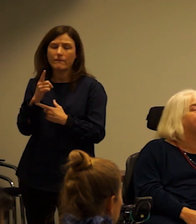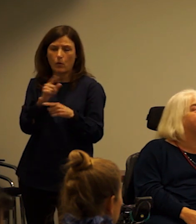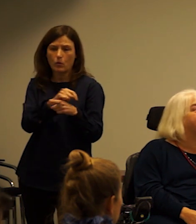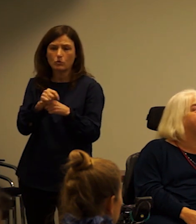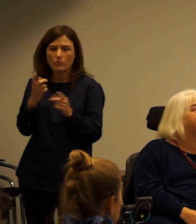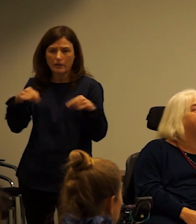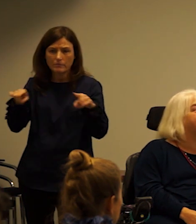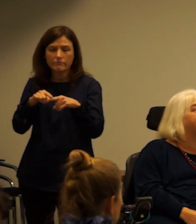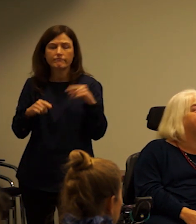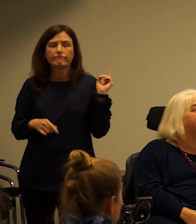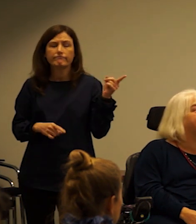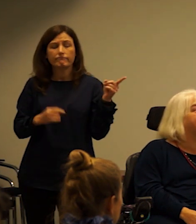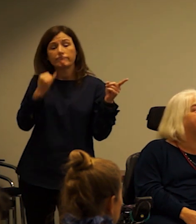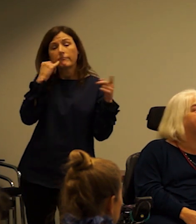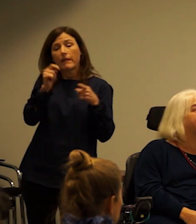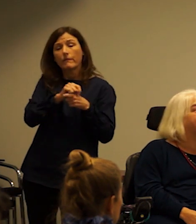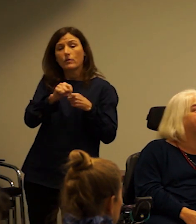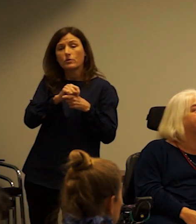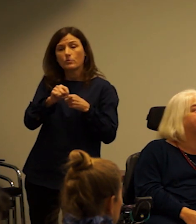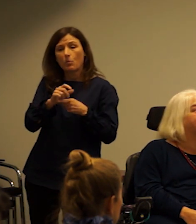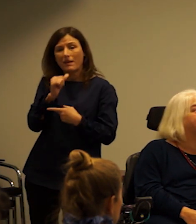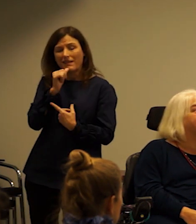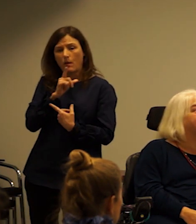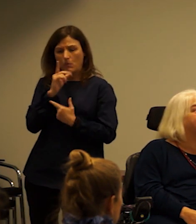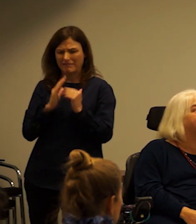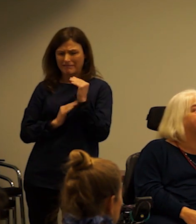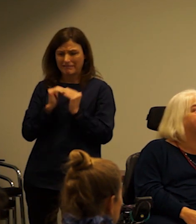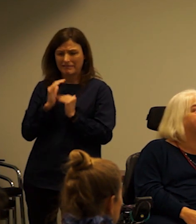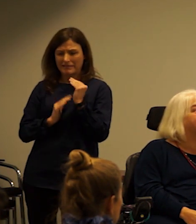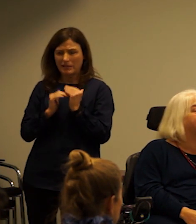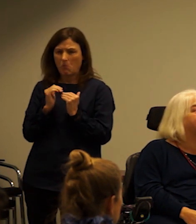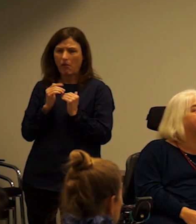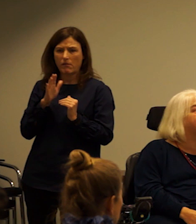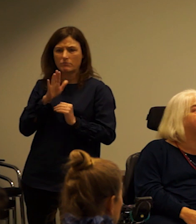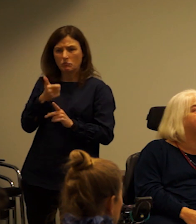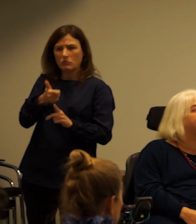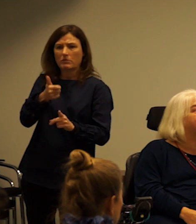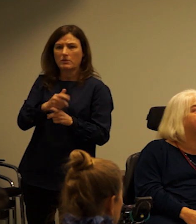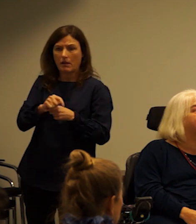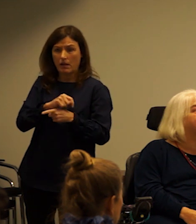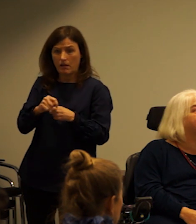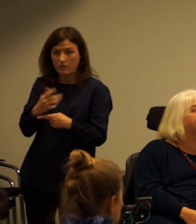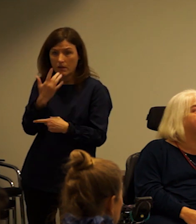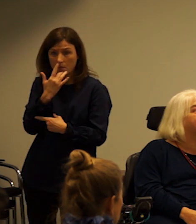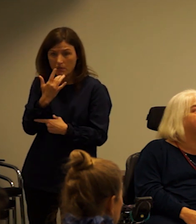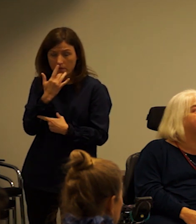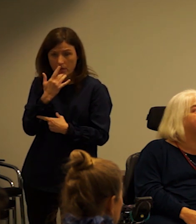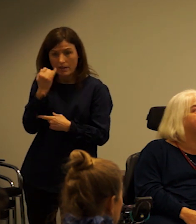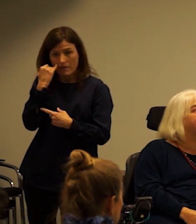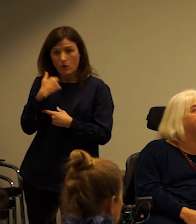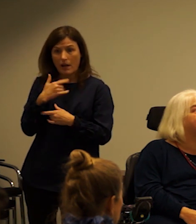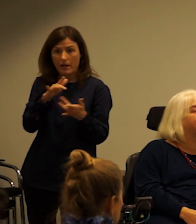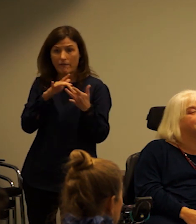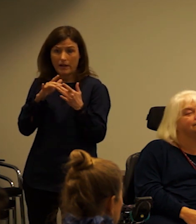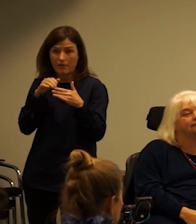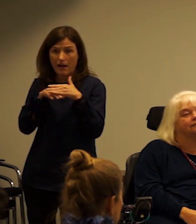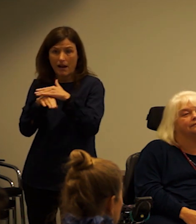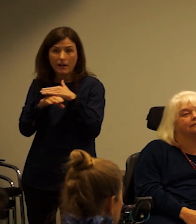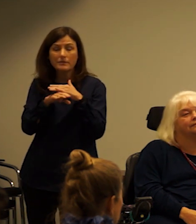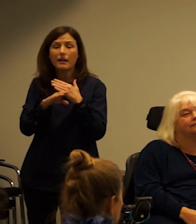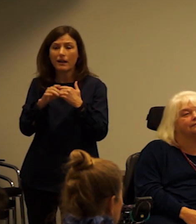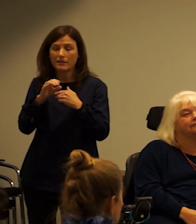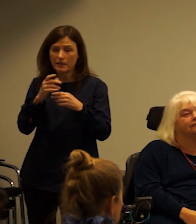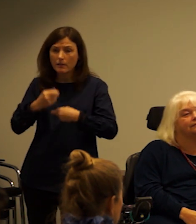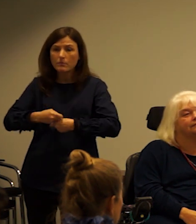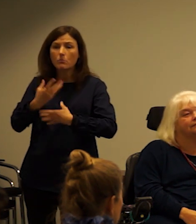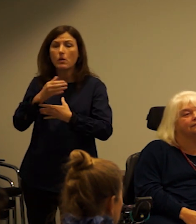training and you're not necessarily very comfortable with training yourself, and you'd prefer, if you have internet access and can get to